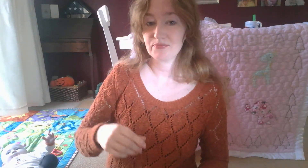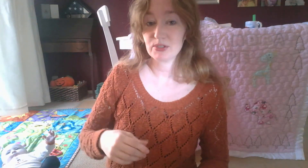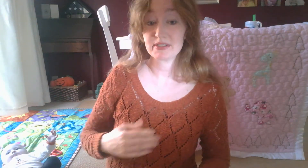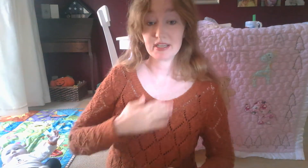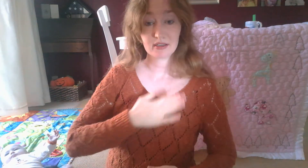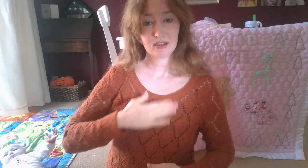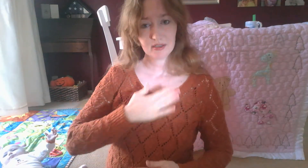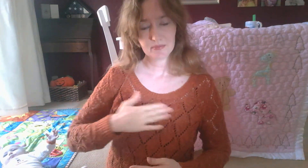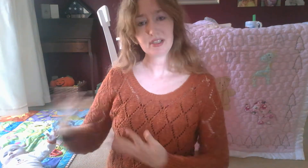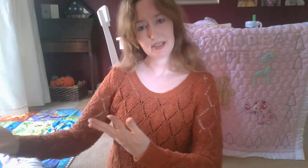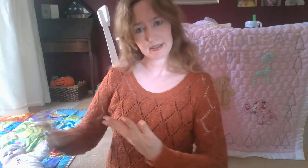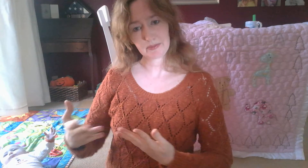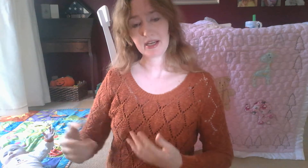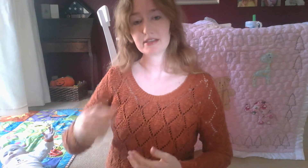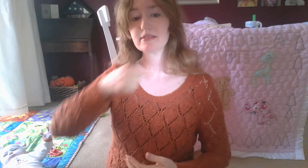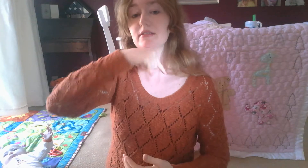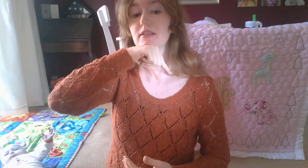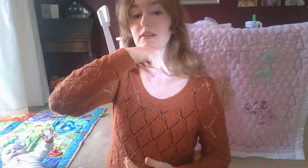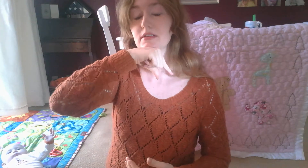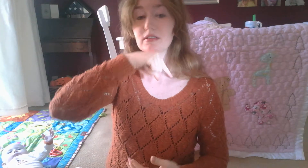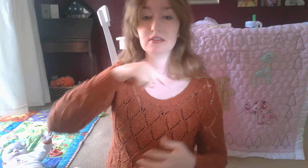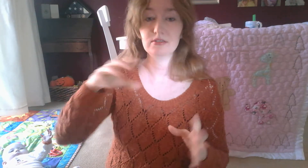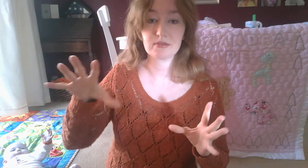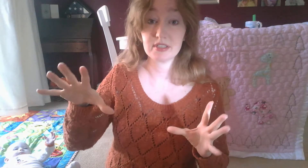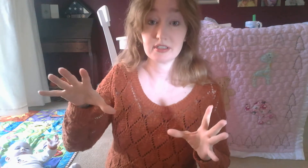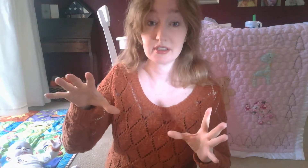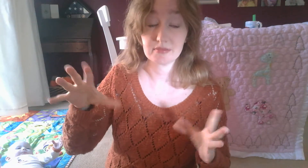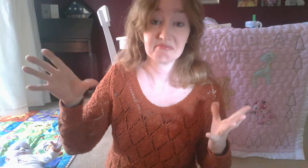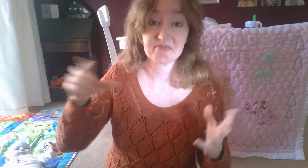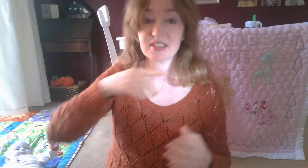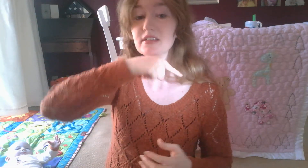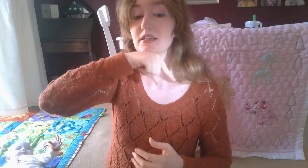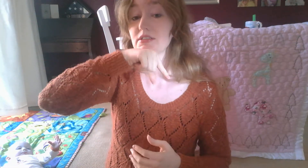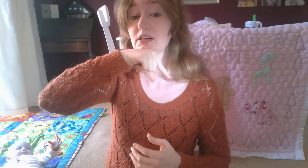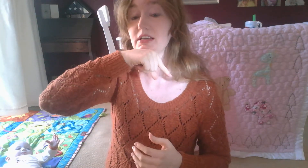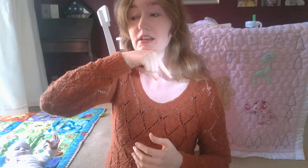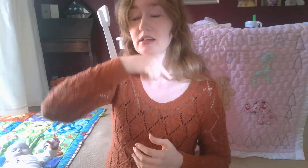You could say, please pass the, you don't see the turkey.